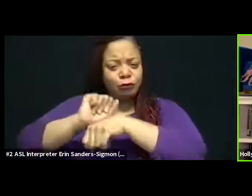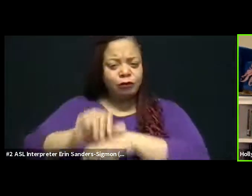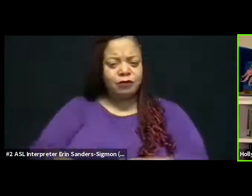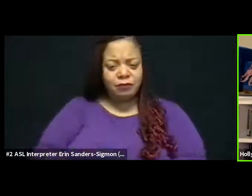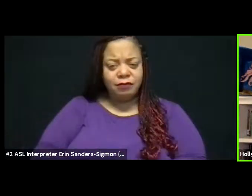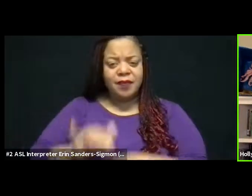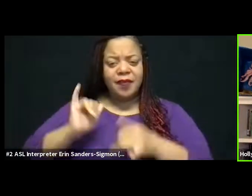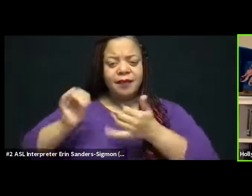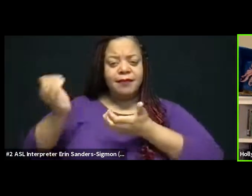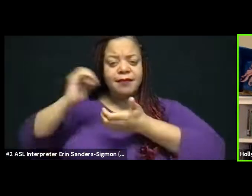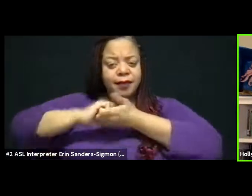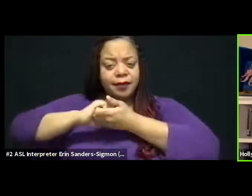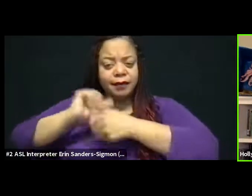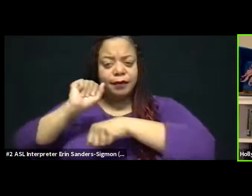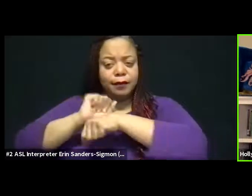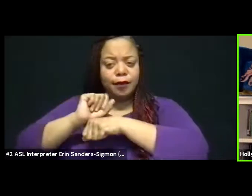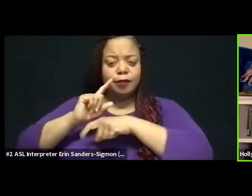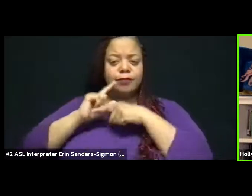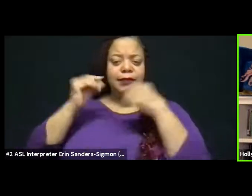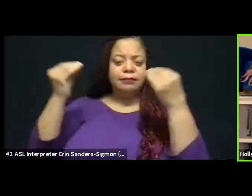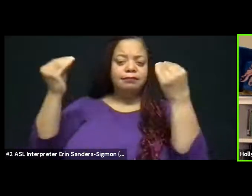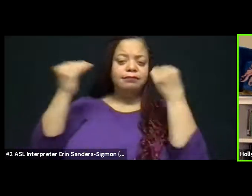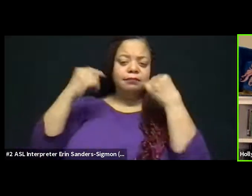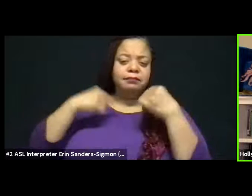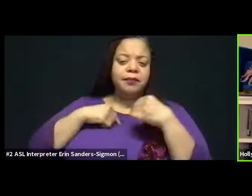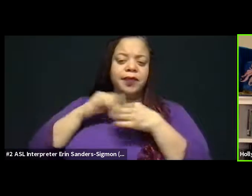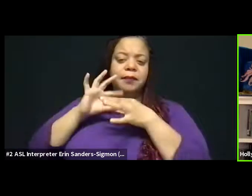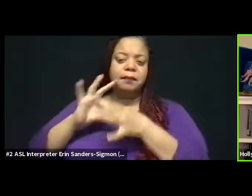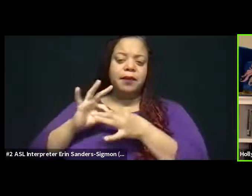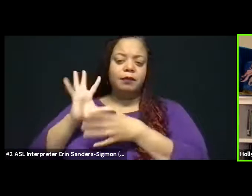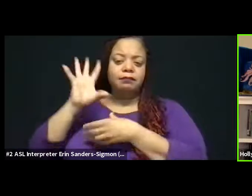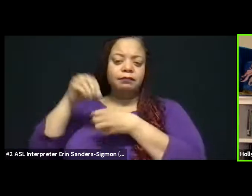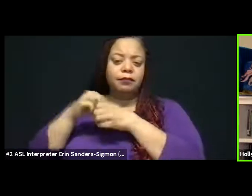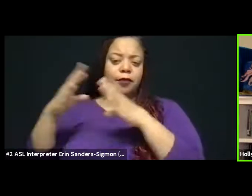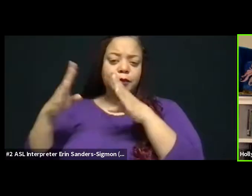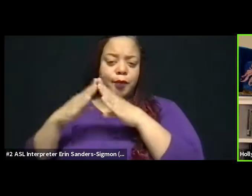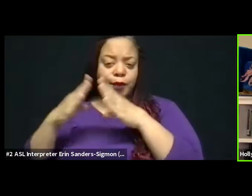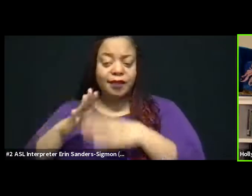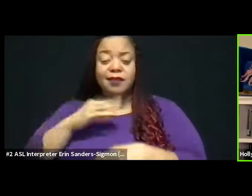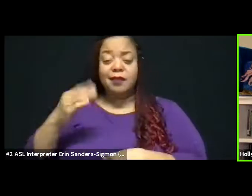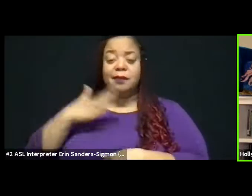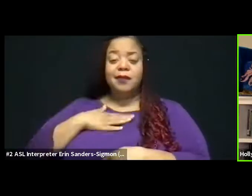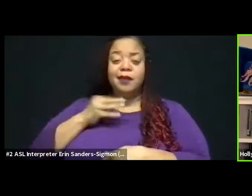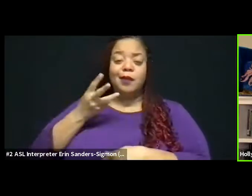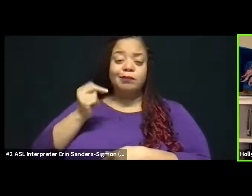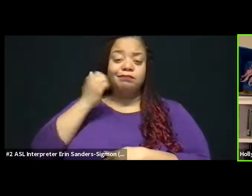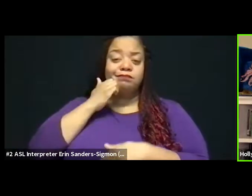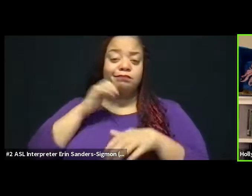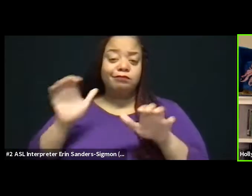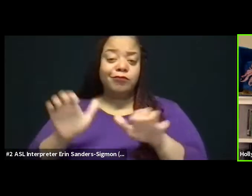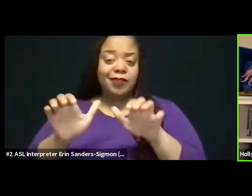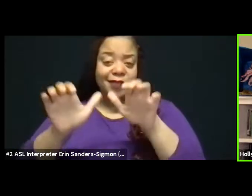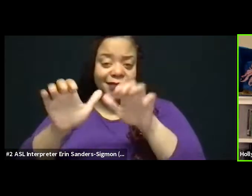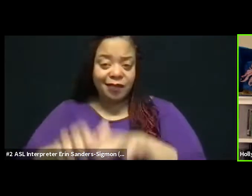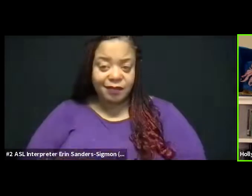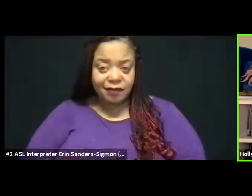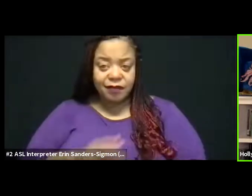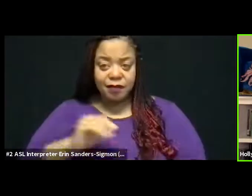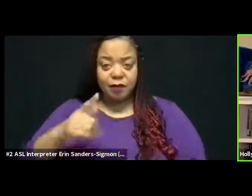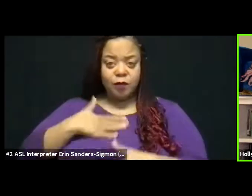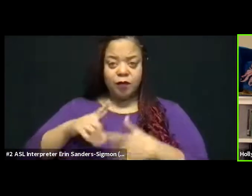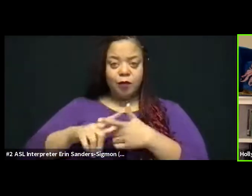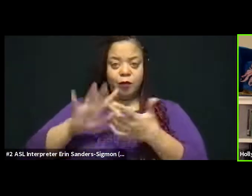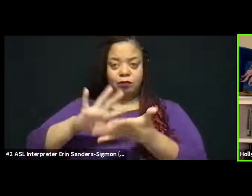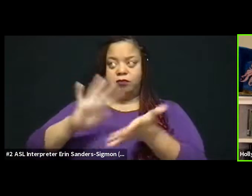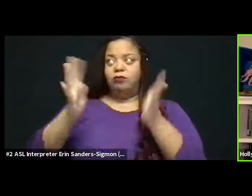has taught me about being in community, being in struggle, vulnerability, and the importance of ritual and